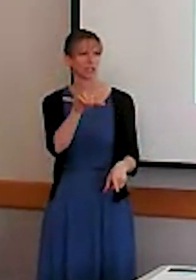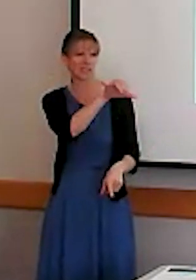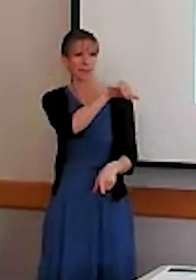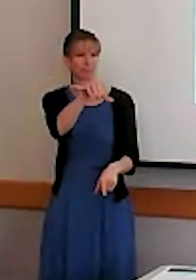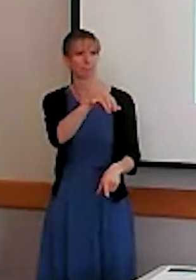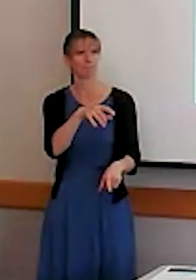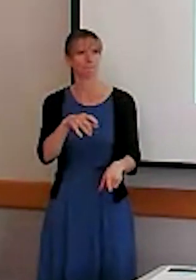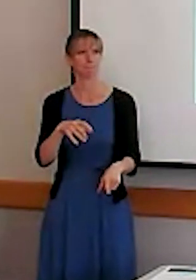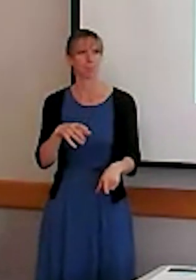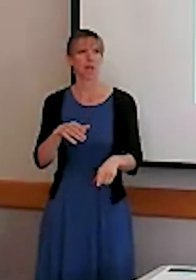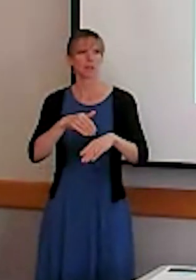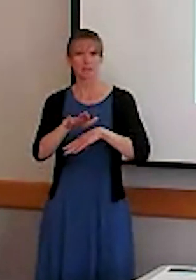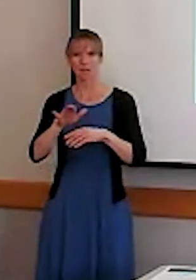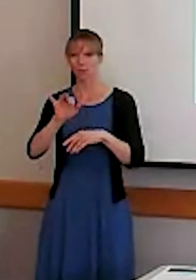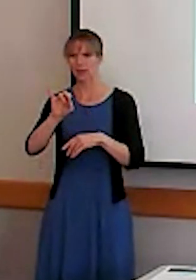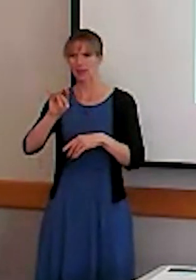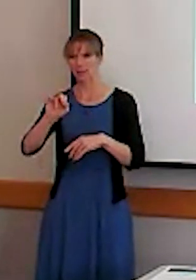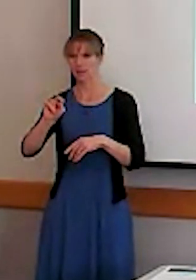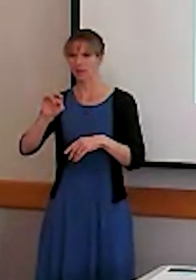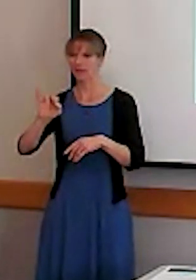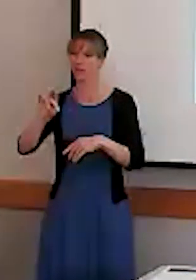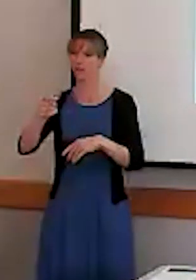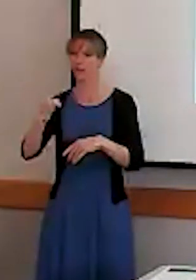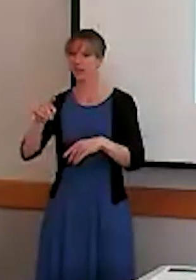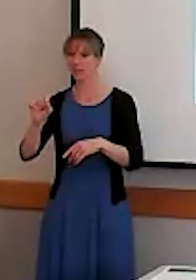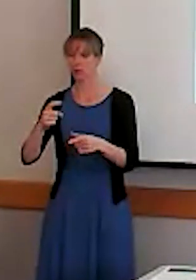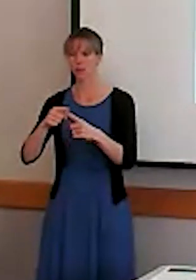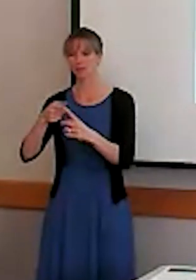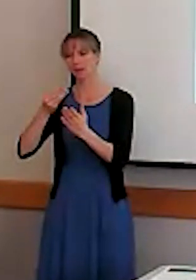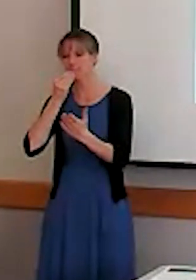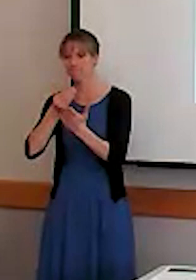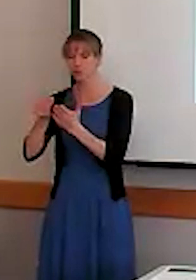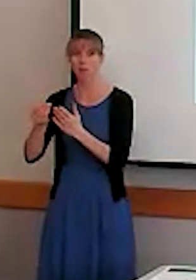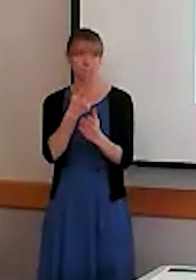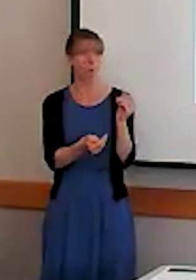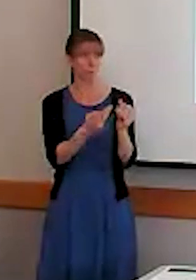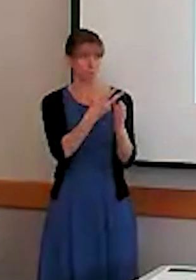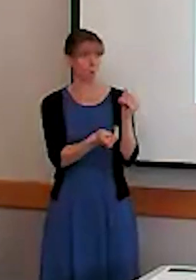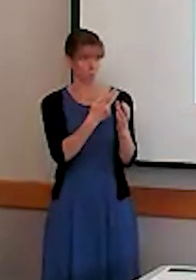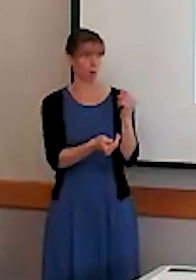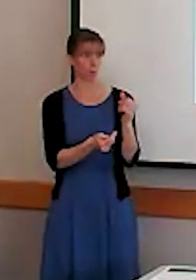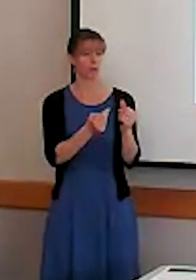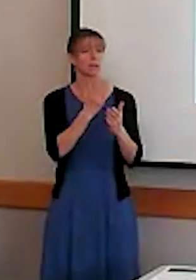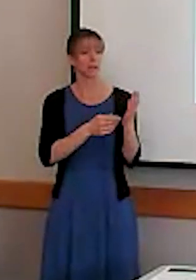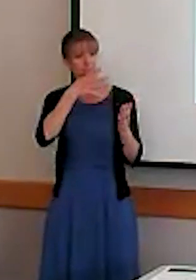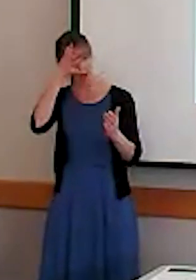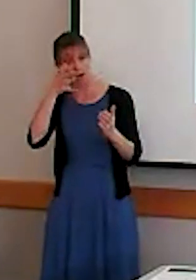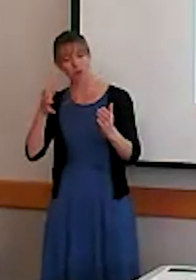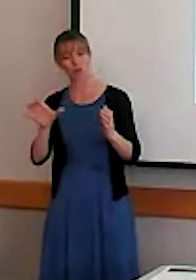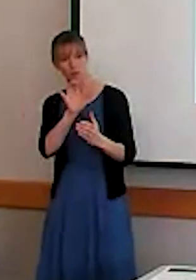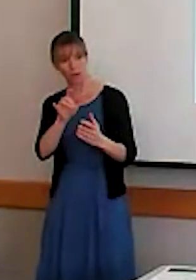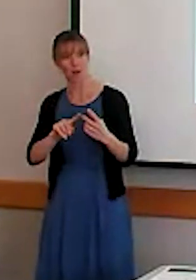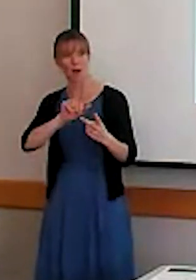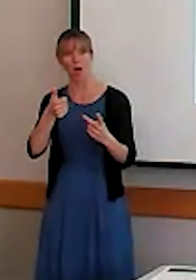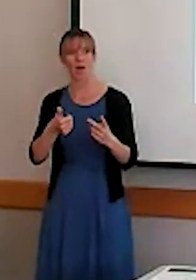was are they being sent with ingredients? Are they doing their own shopping and getting the Both. ingredients? They do both. before? So some of the parents will do it and